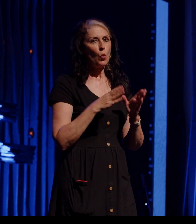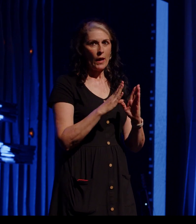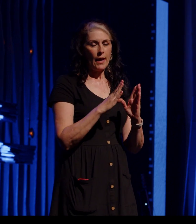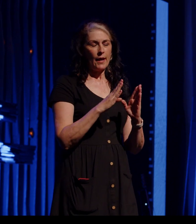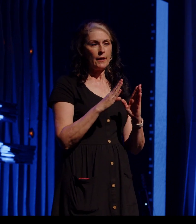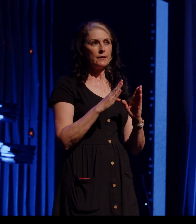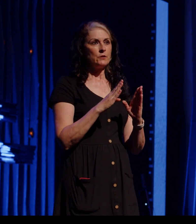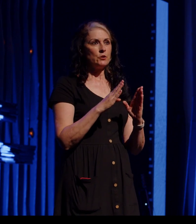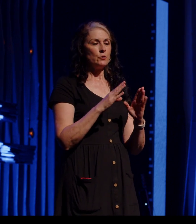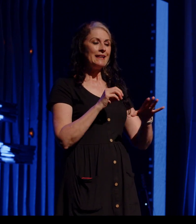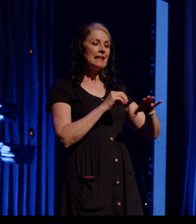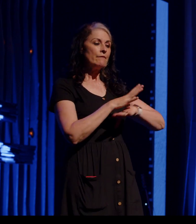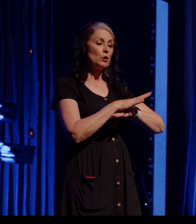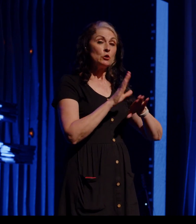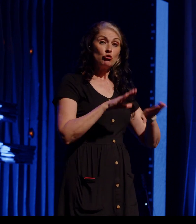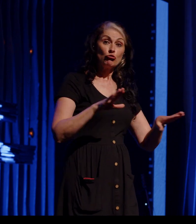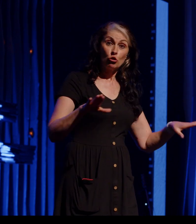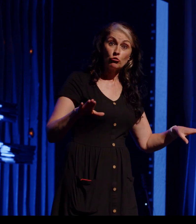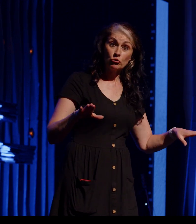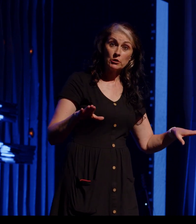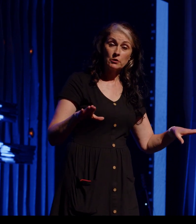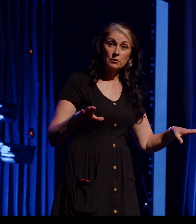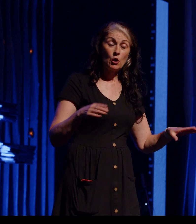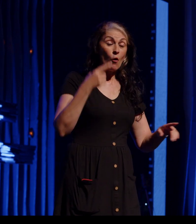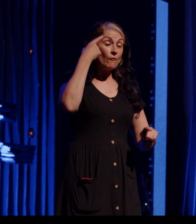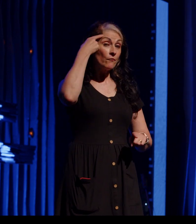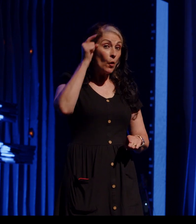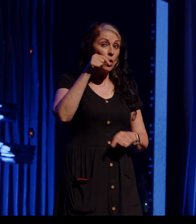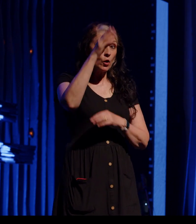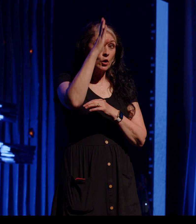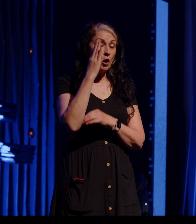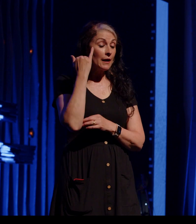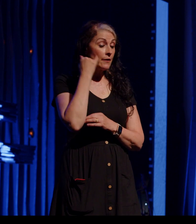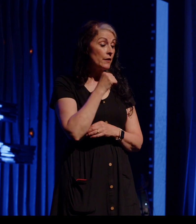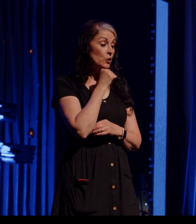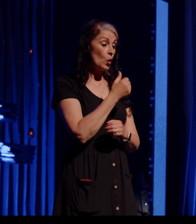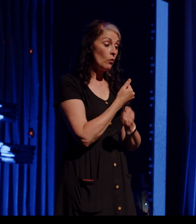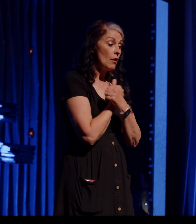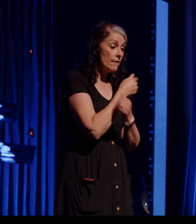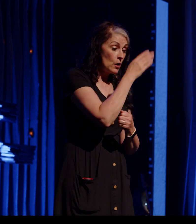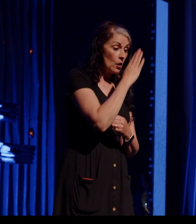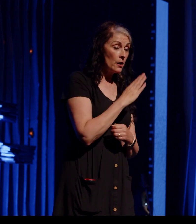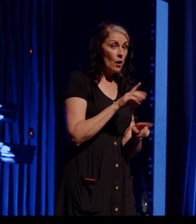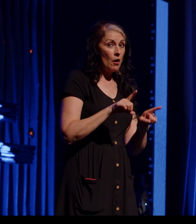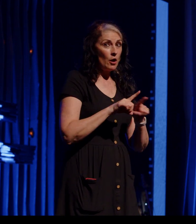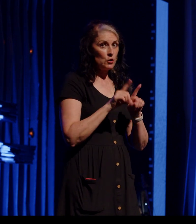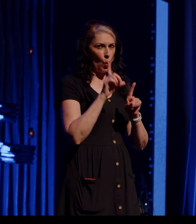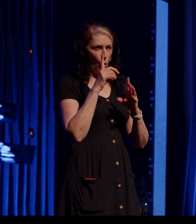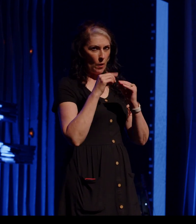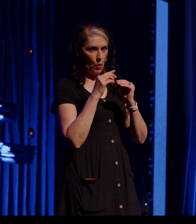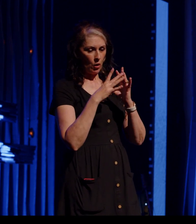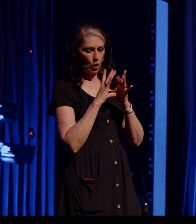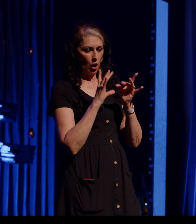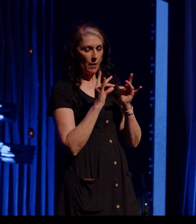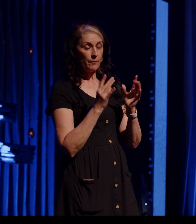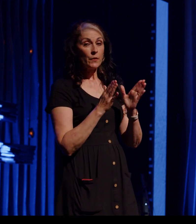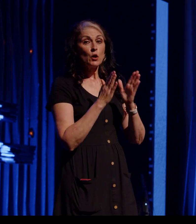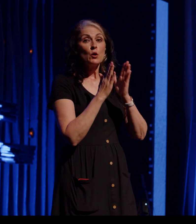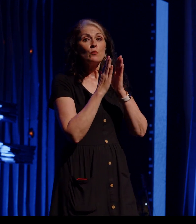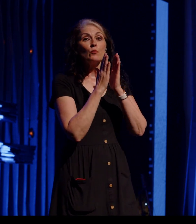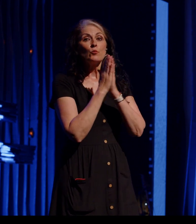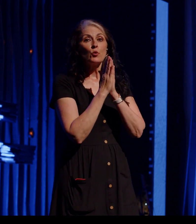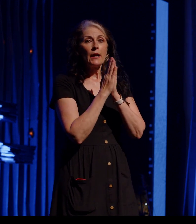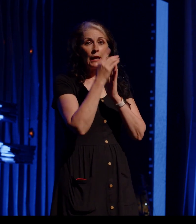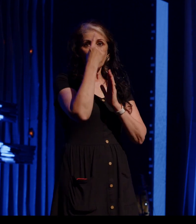to influence your kids for Him. Because if they don't love God, and I'll say one more thing, praying for the